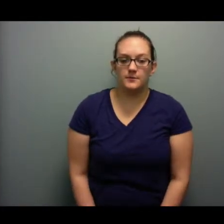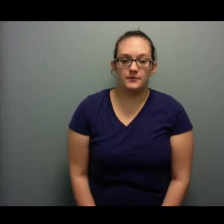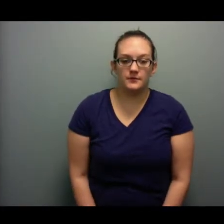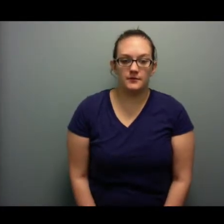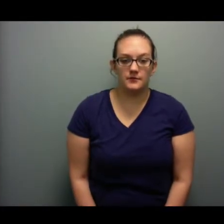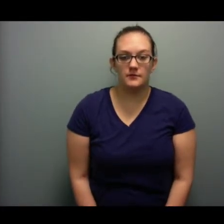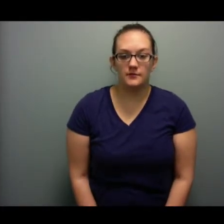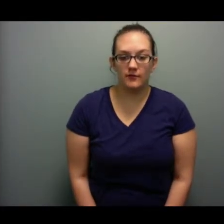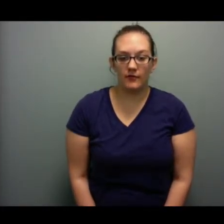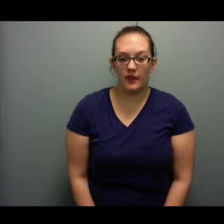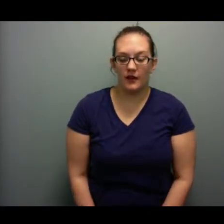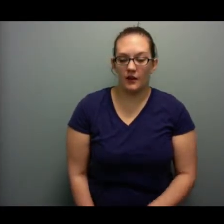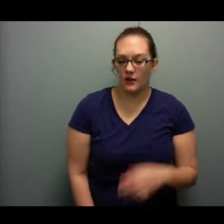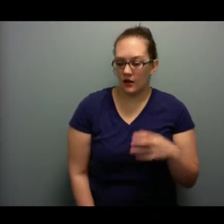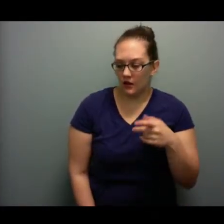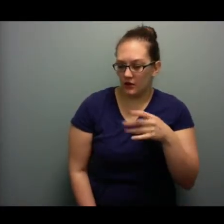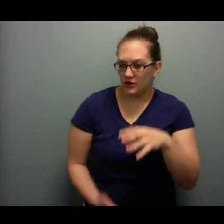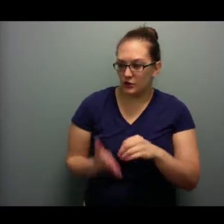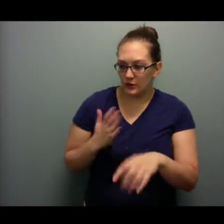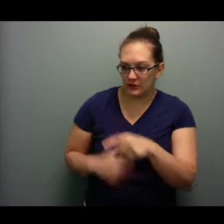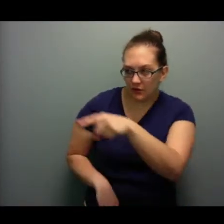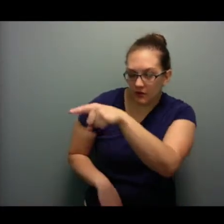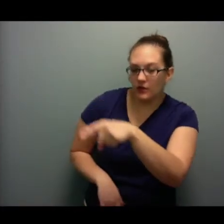He said that